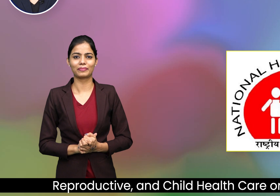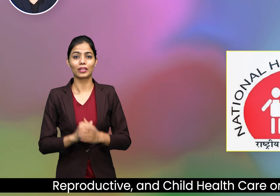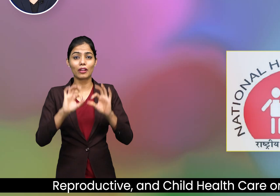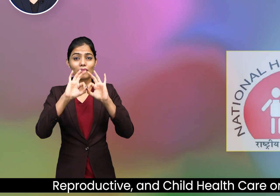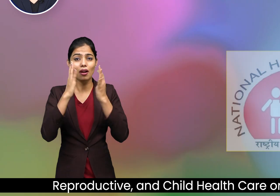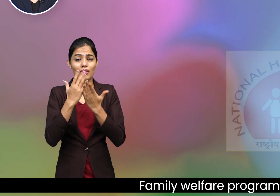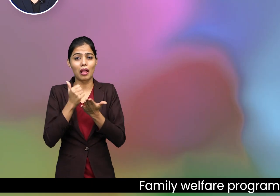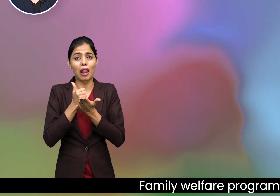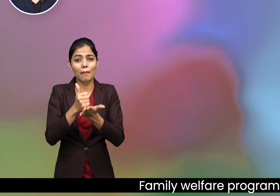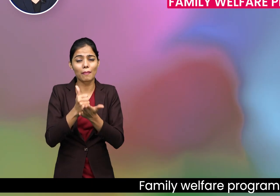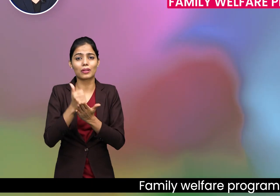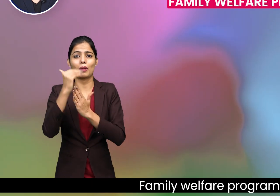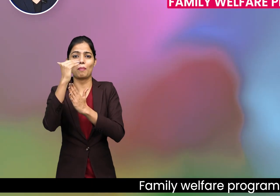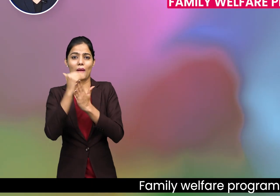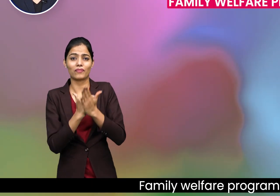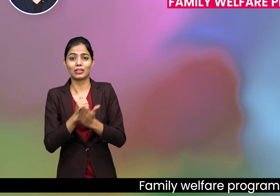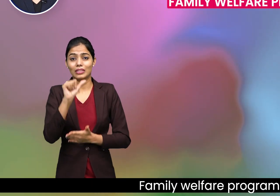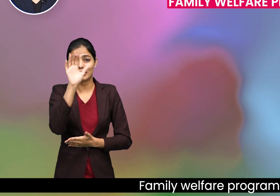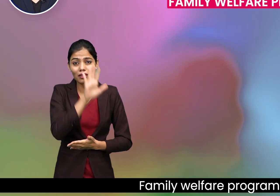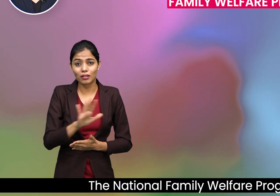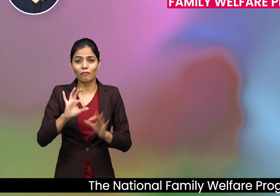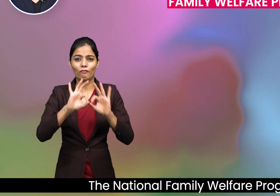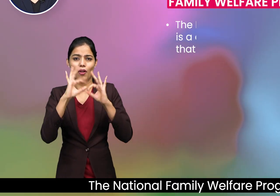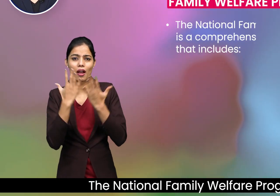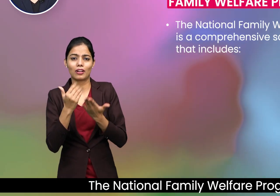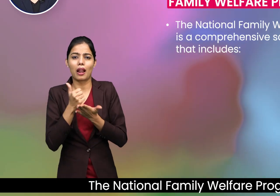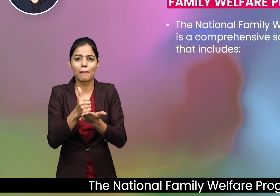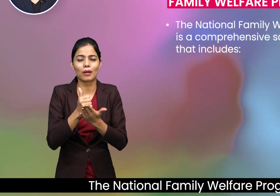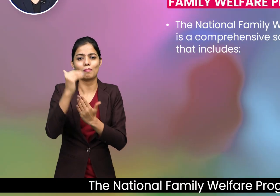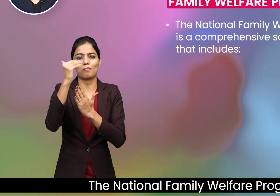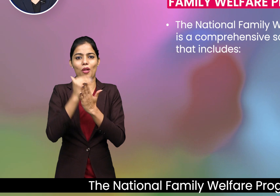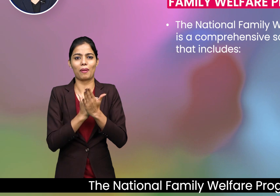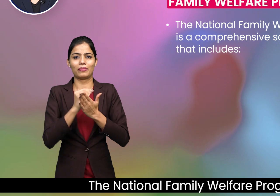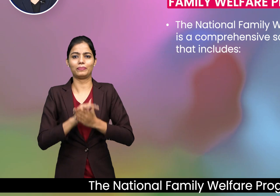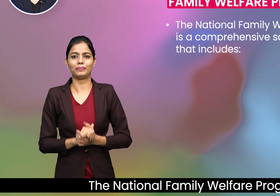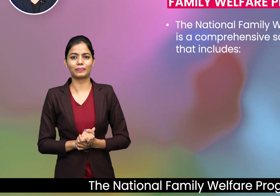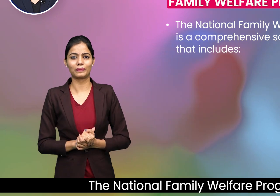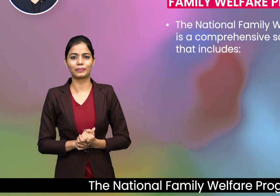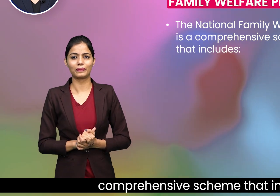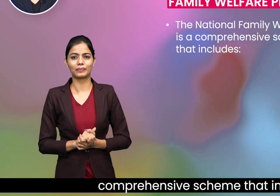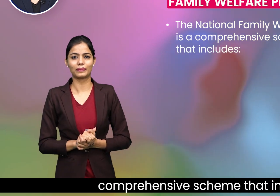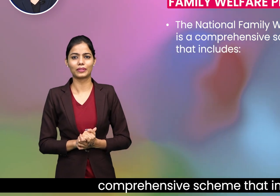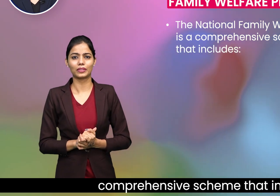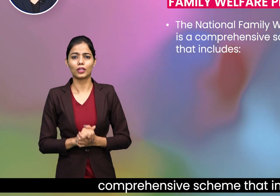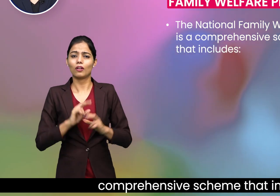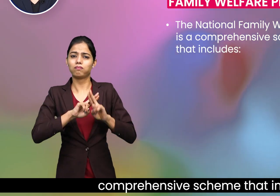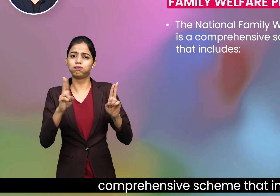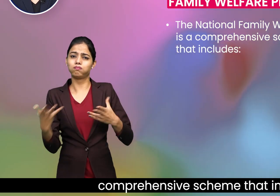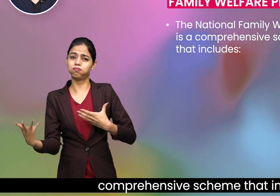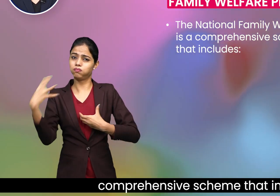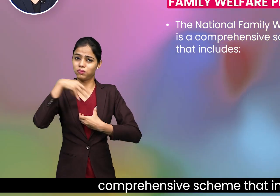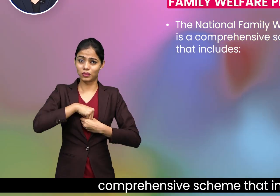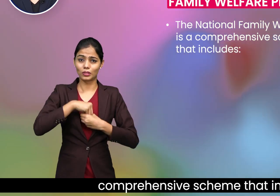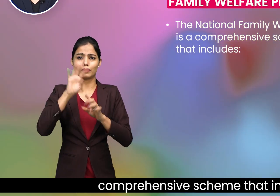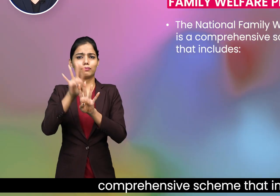program. Family Welfare Program. The National Family Welfare Program is a comprehensive